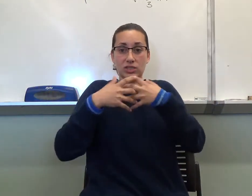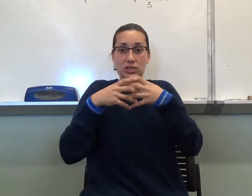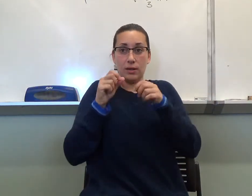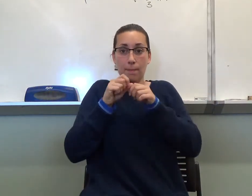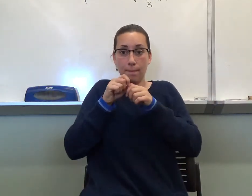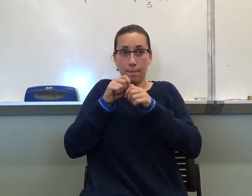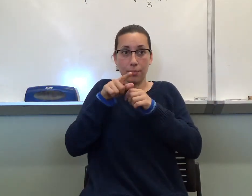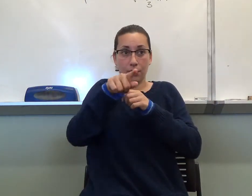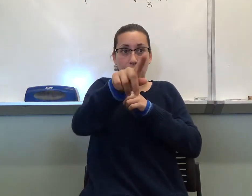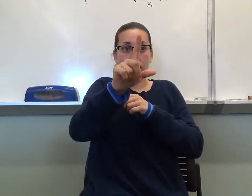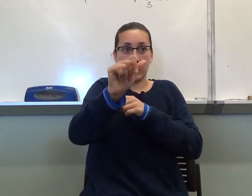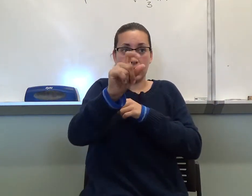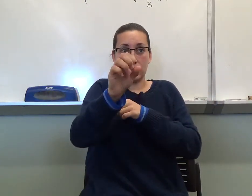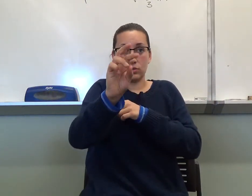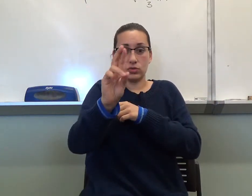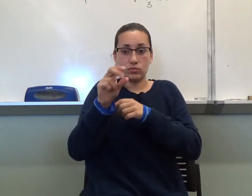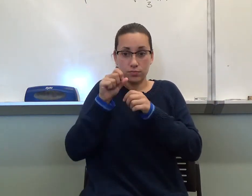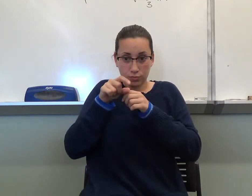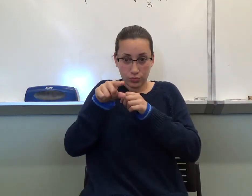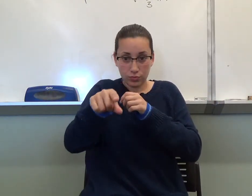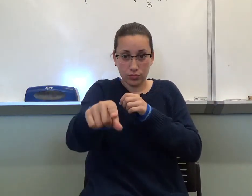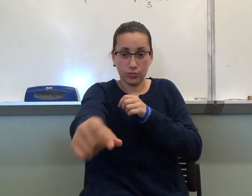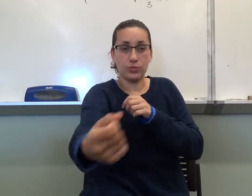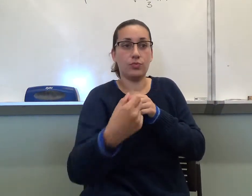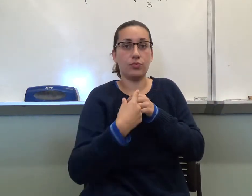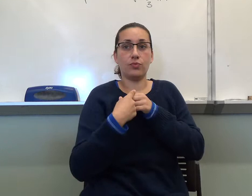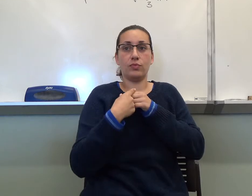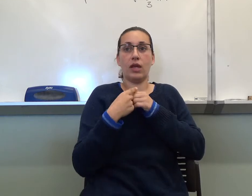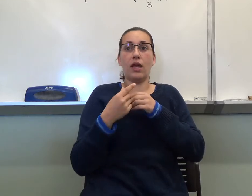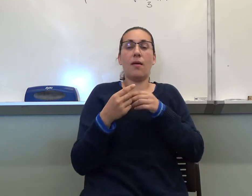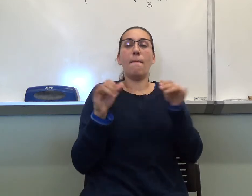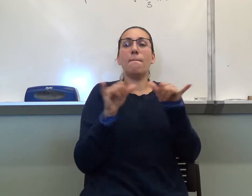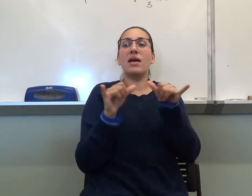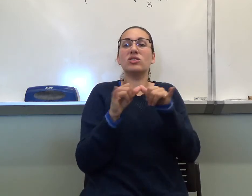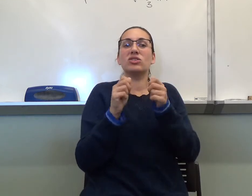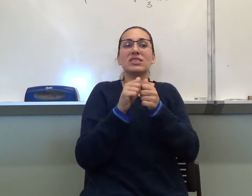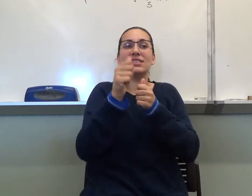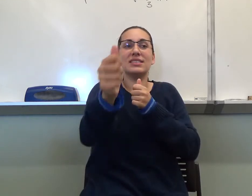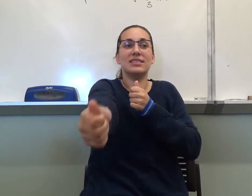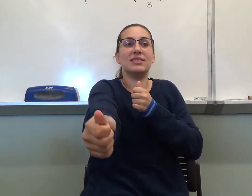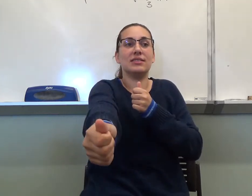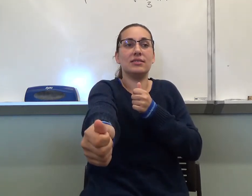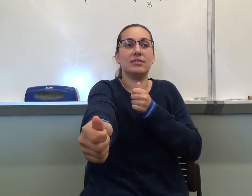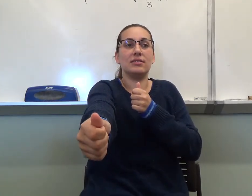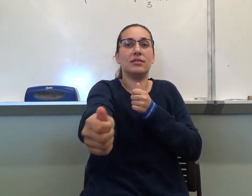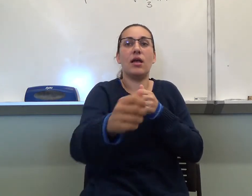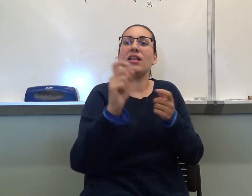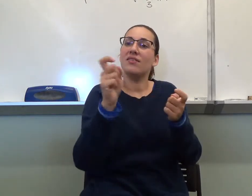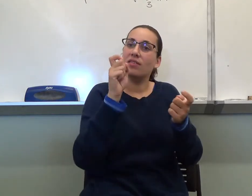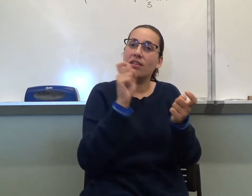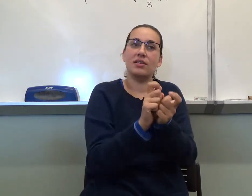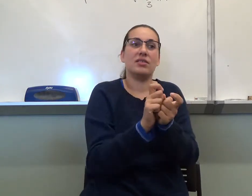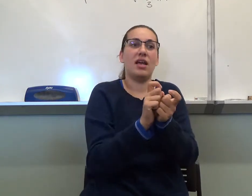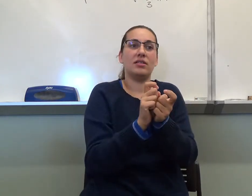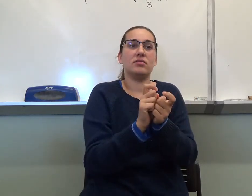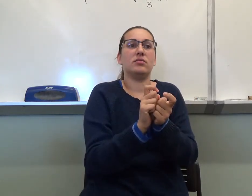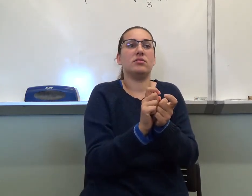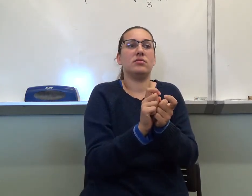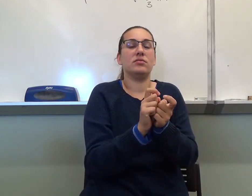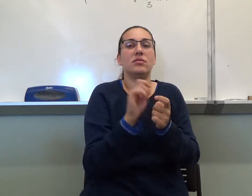that. It comes back and measures the distance very, very accurately as a decimal number. Okay? So most data in the world is